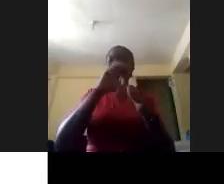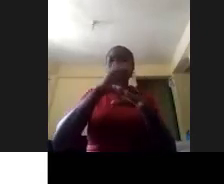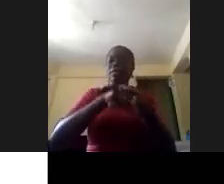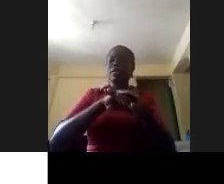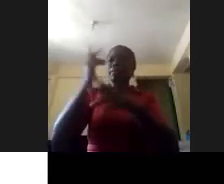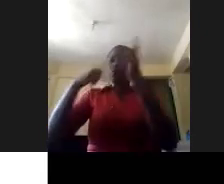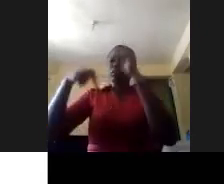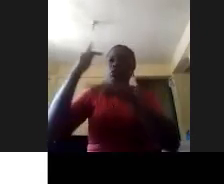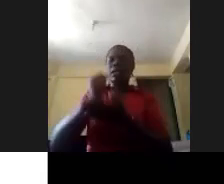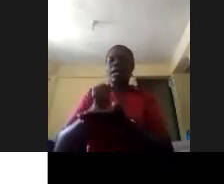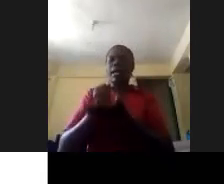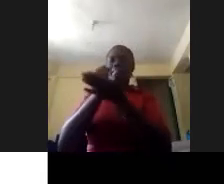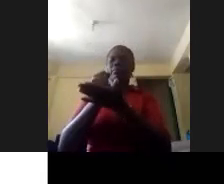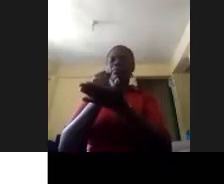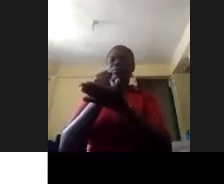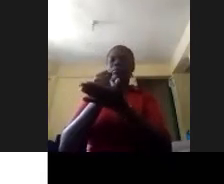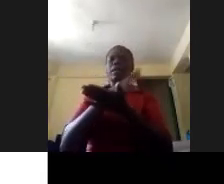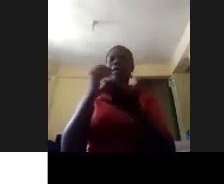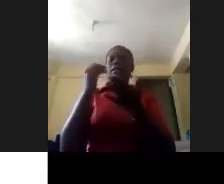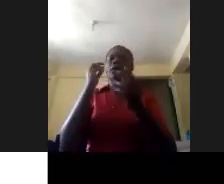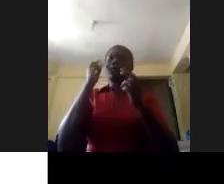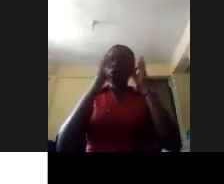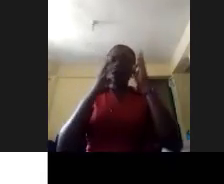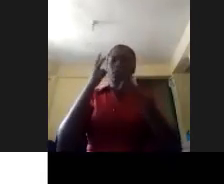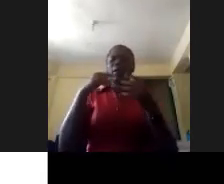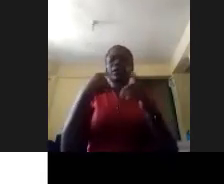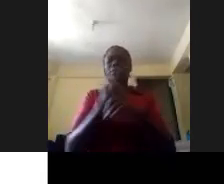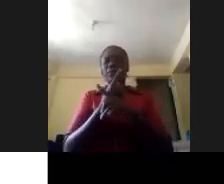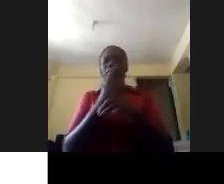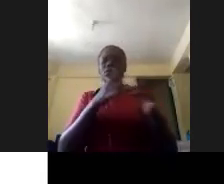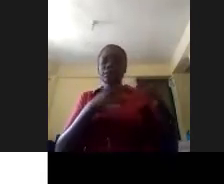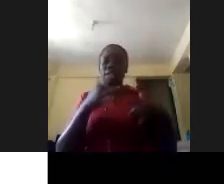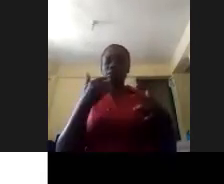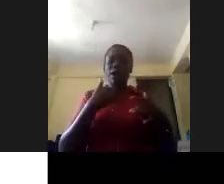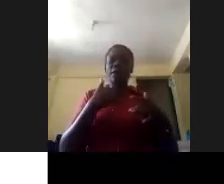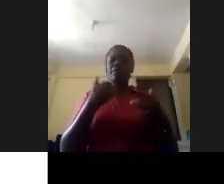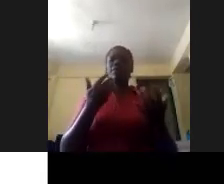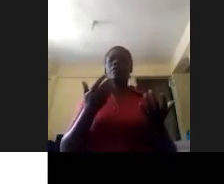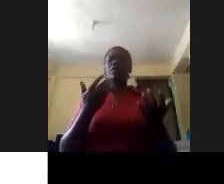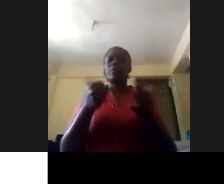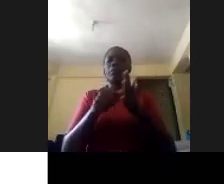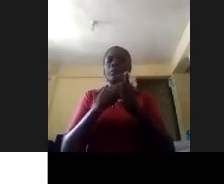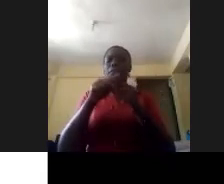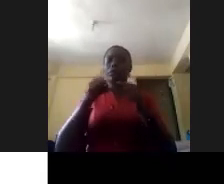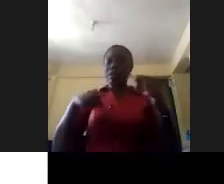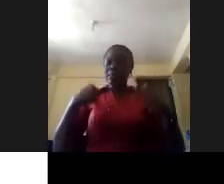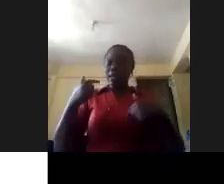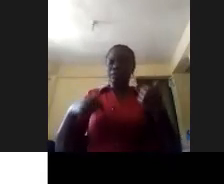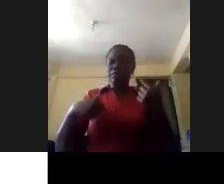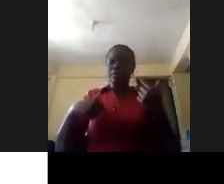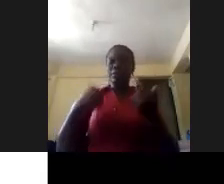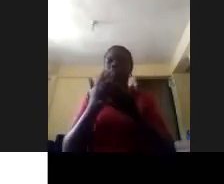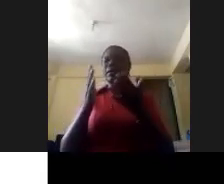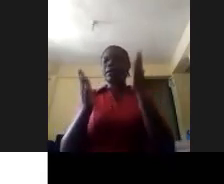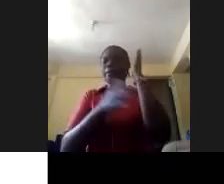And excessive worry about a number of concerns such as health problems or finances, and a general sense that something bad is going to